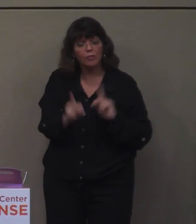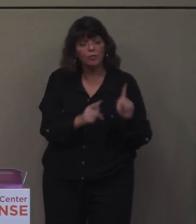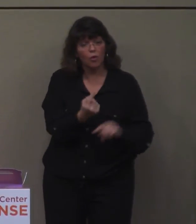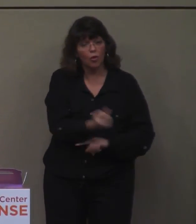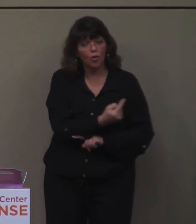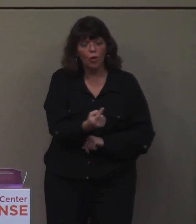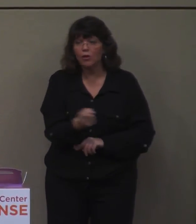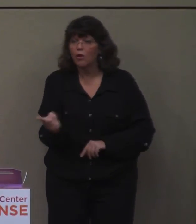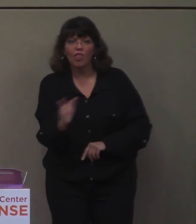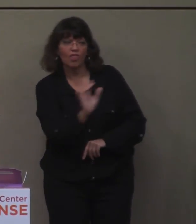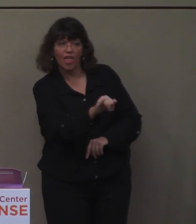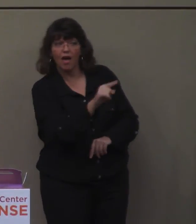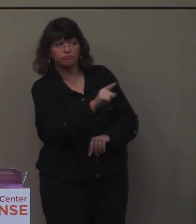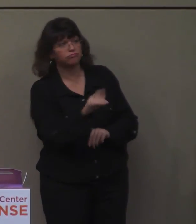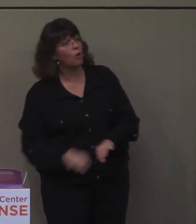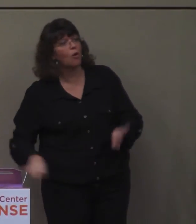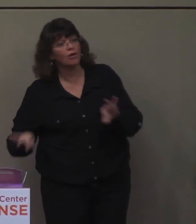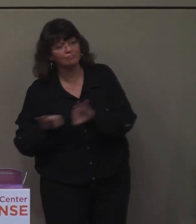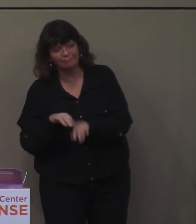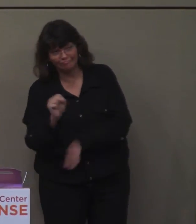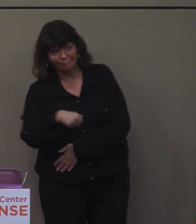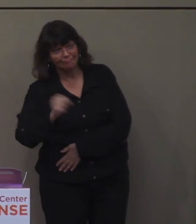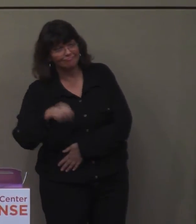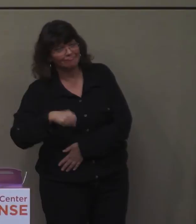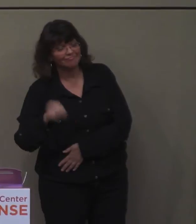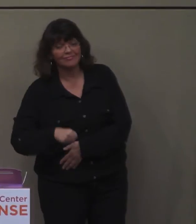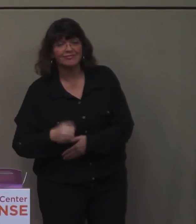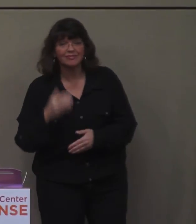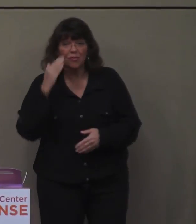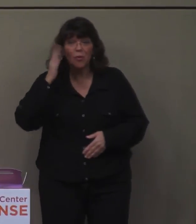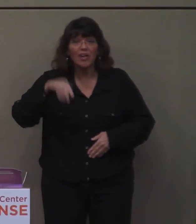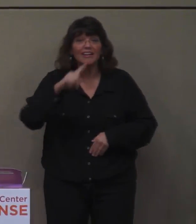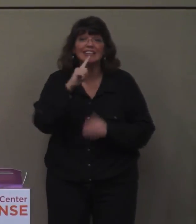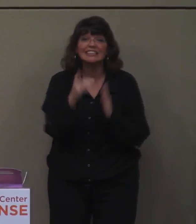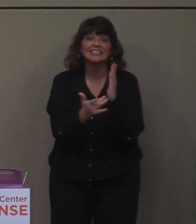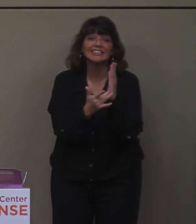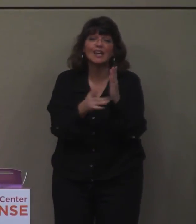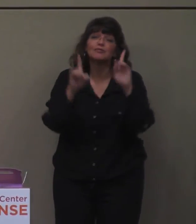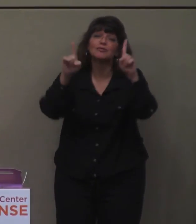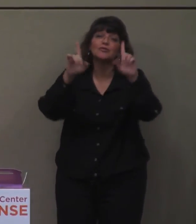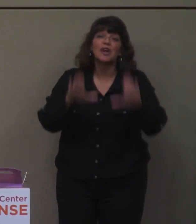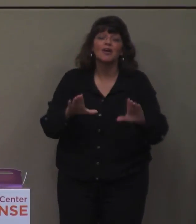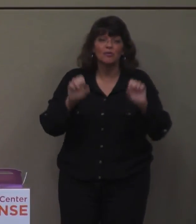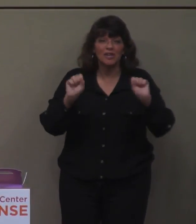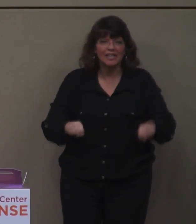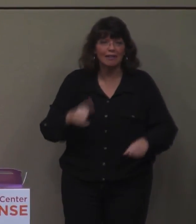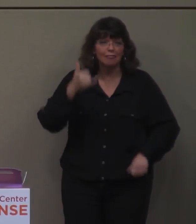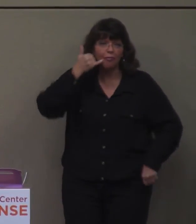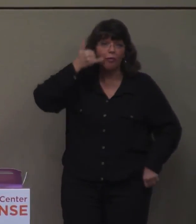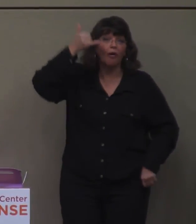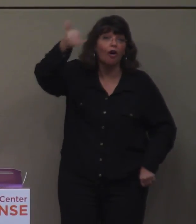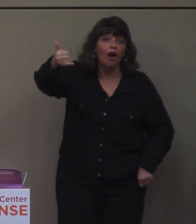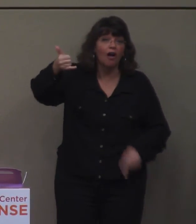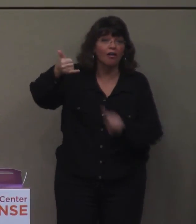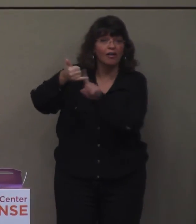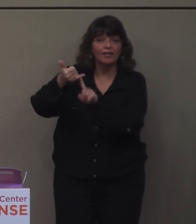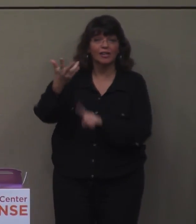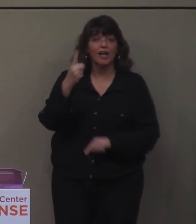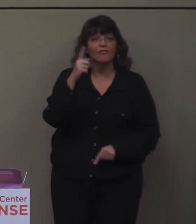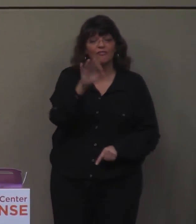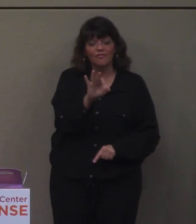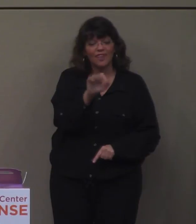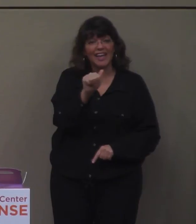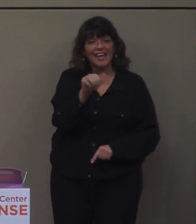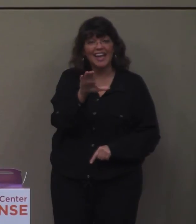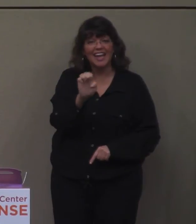important. Because of our technology being what it is today, we can call on the phone, we can FaceTime, we can Zoom somebody.